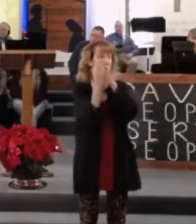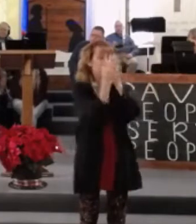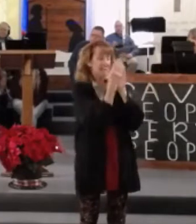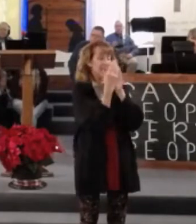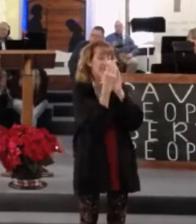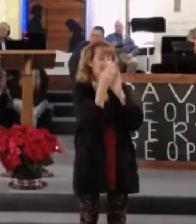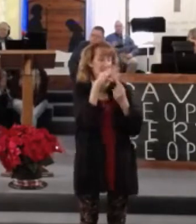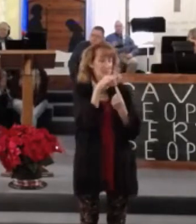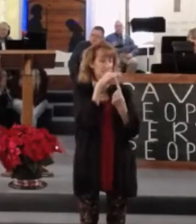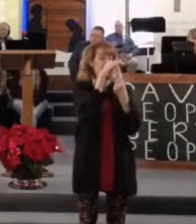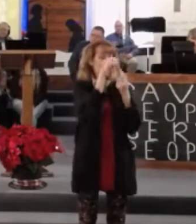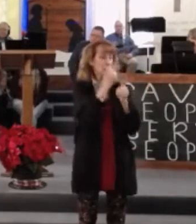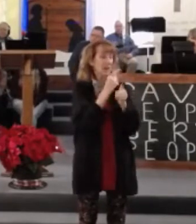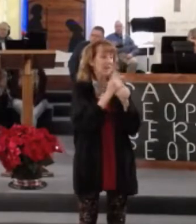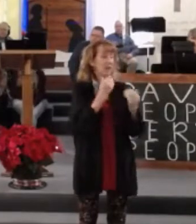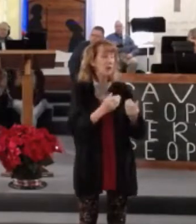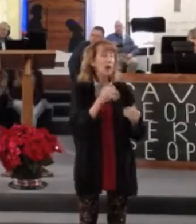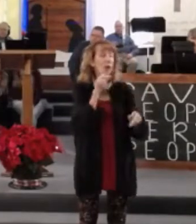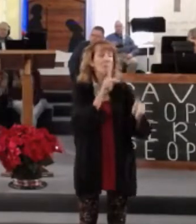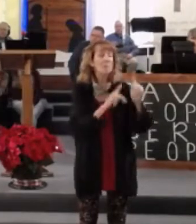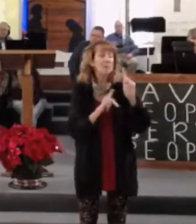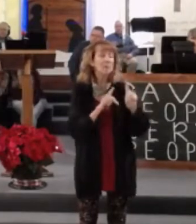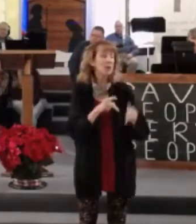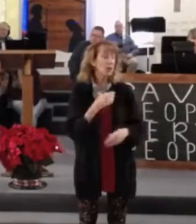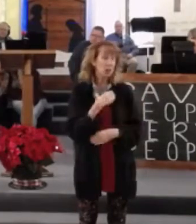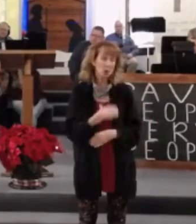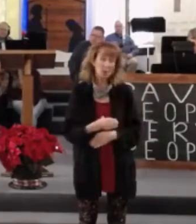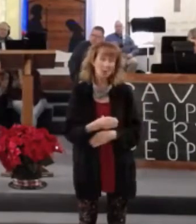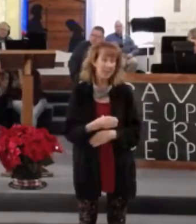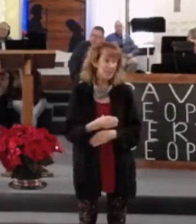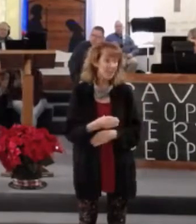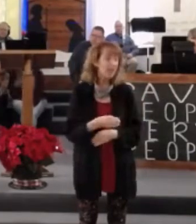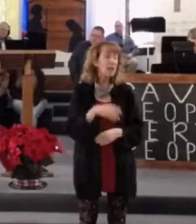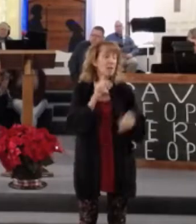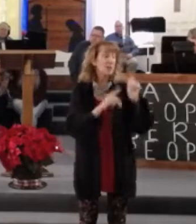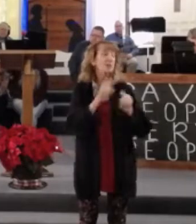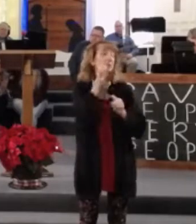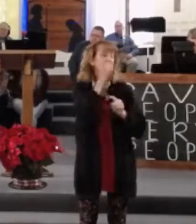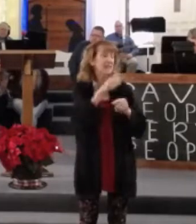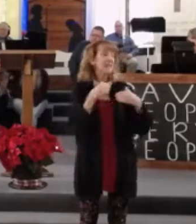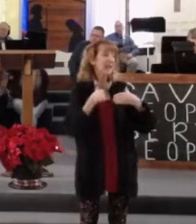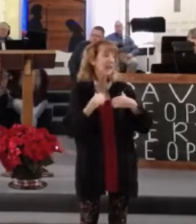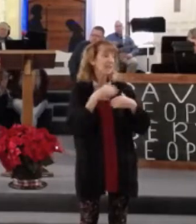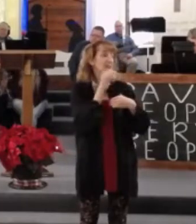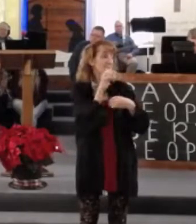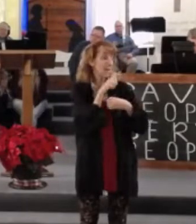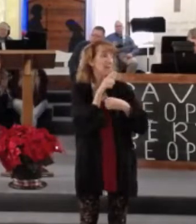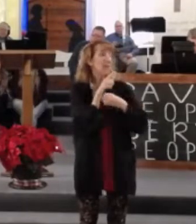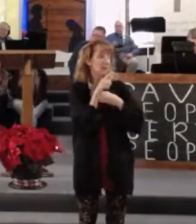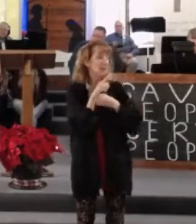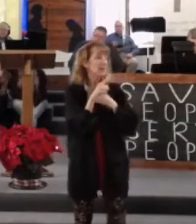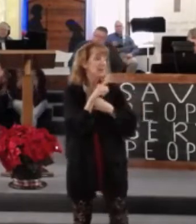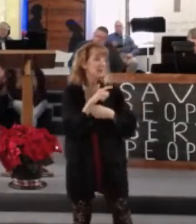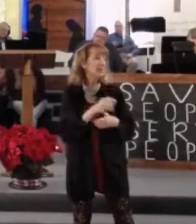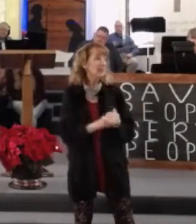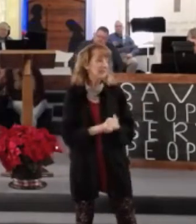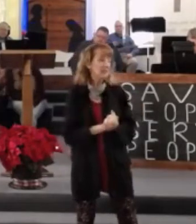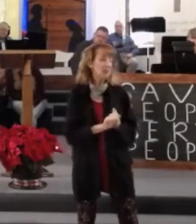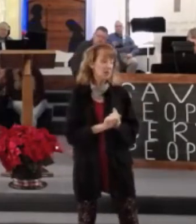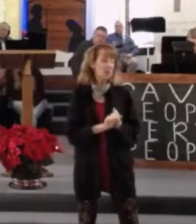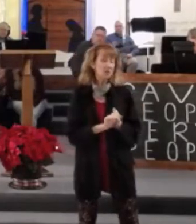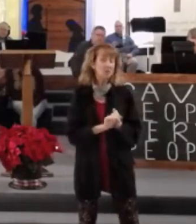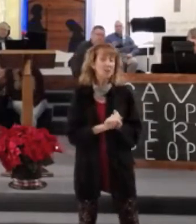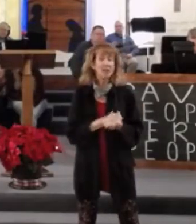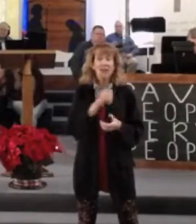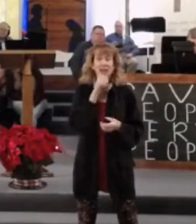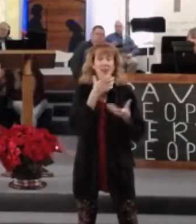especially, people need extra food. They need to have a meal, okay? So